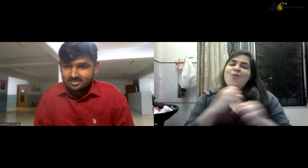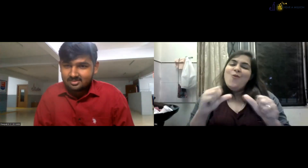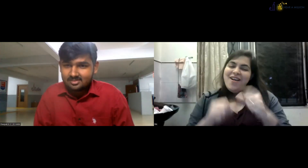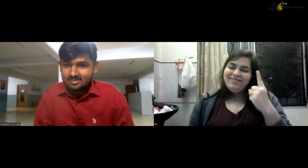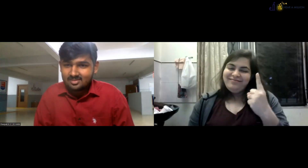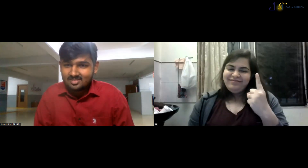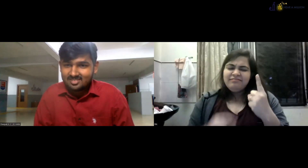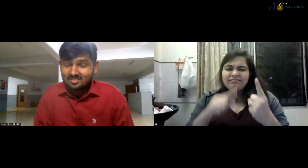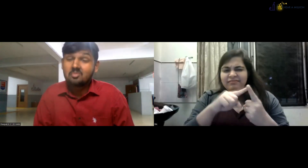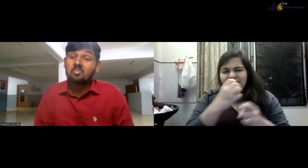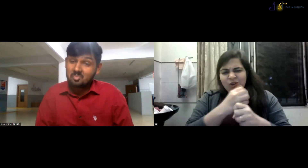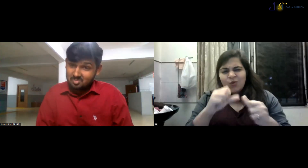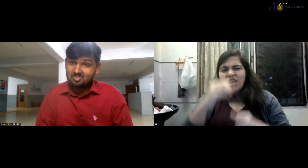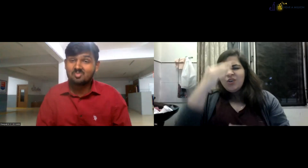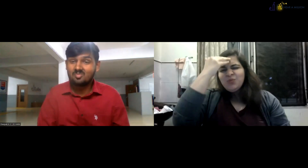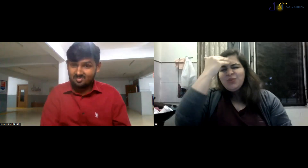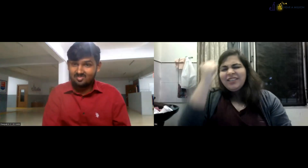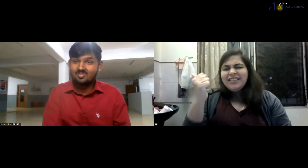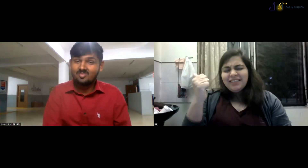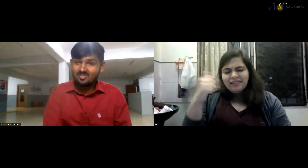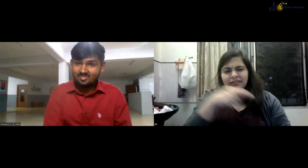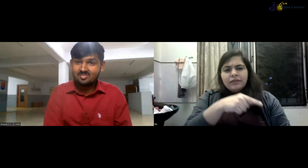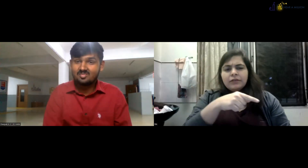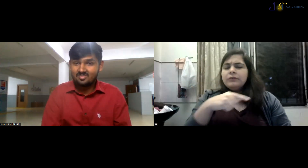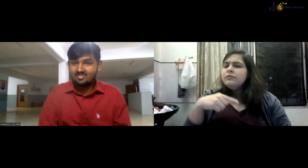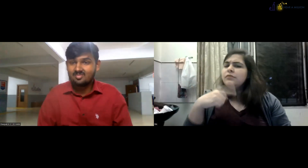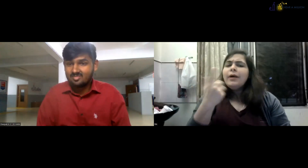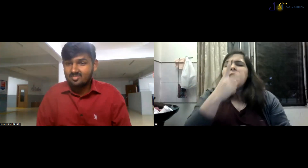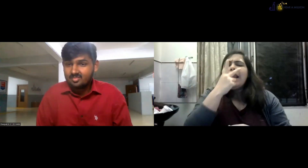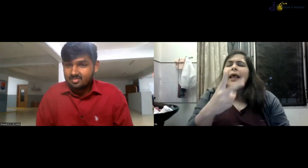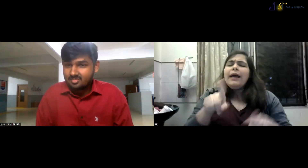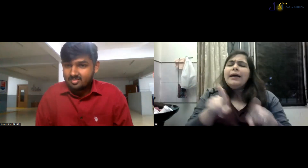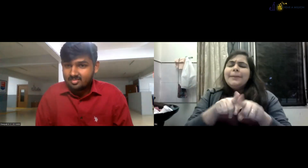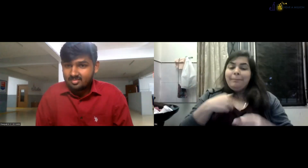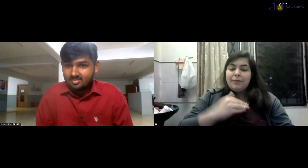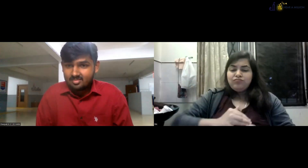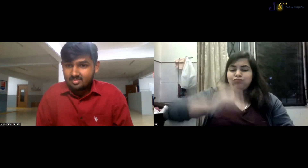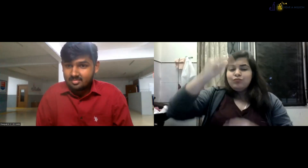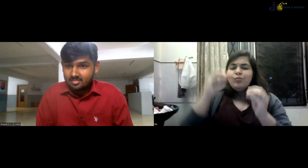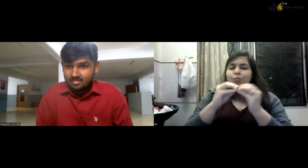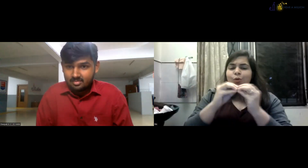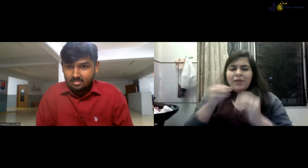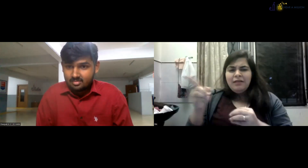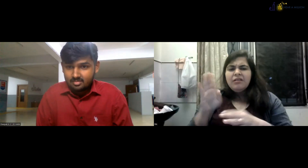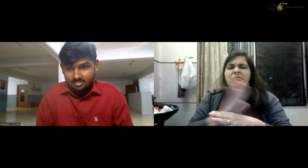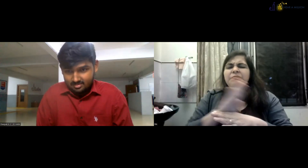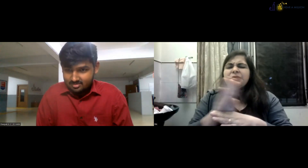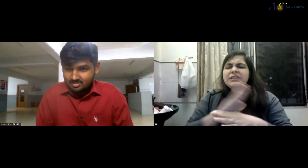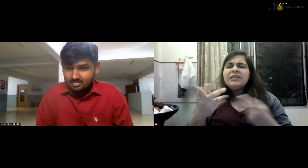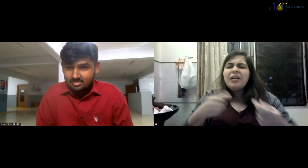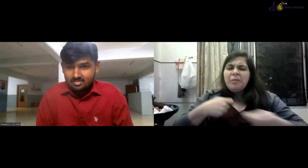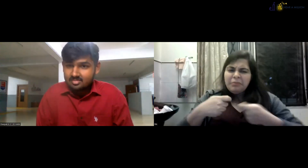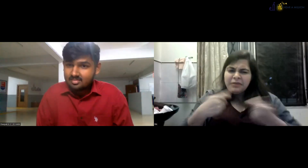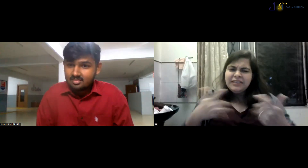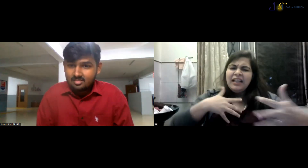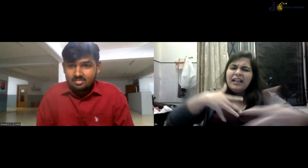The first place is Goa. I really like visiting Goa. Why Goa? Because um, from